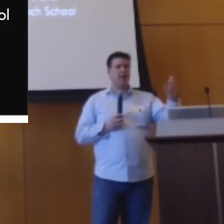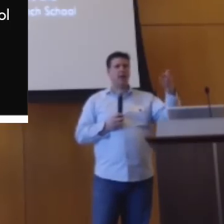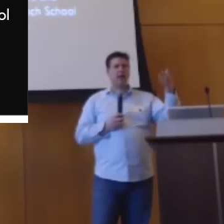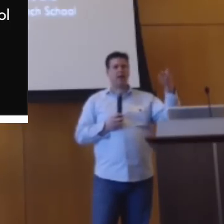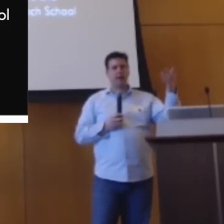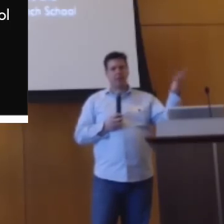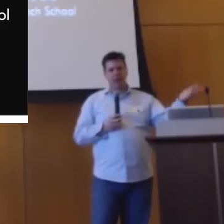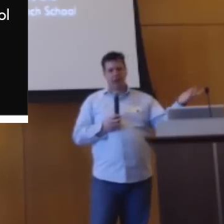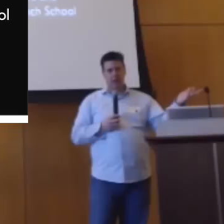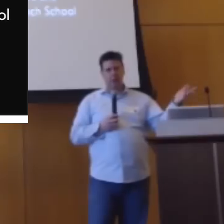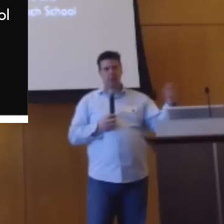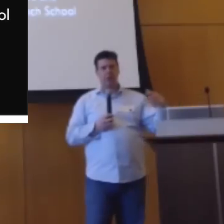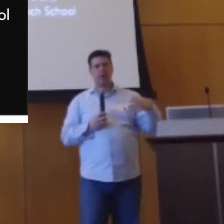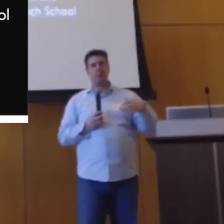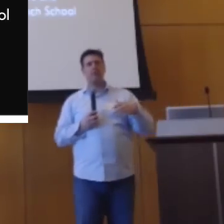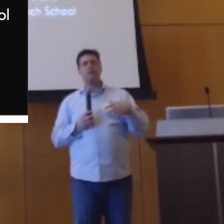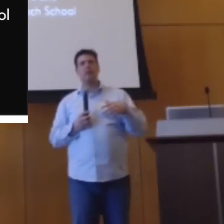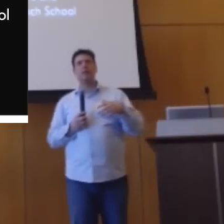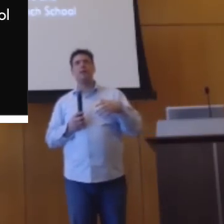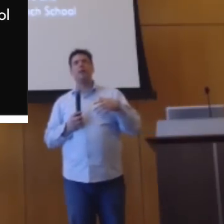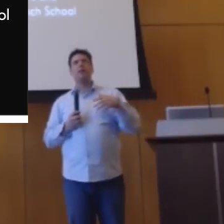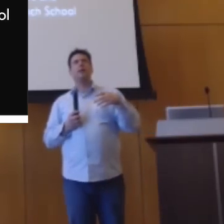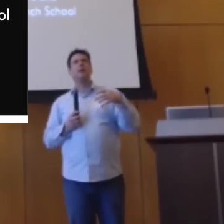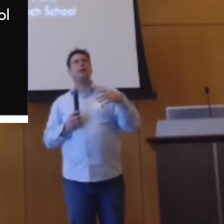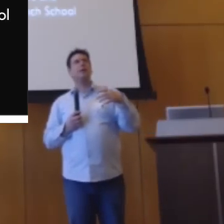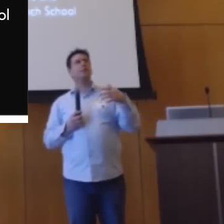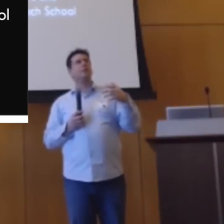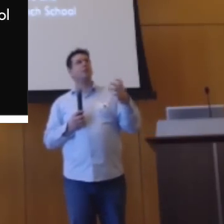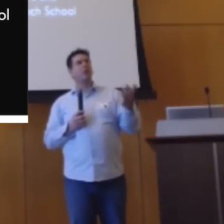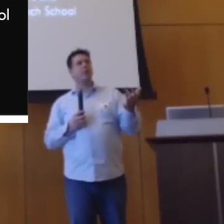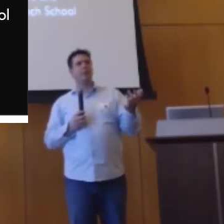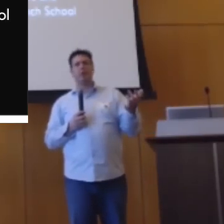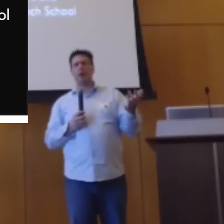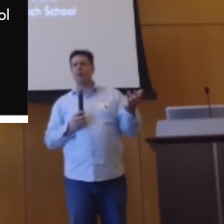Epe, which means the sword, if I'm correct,